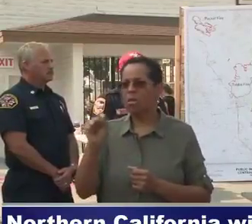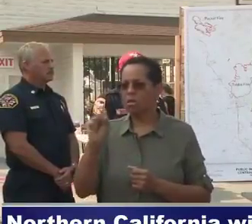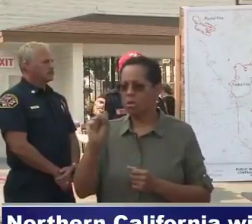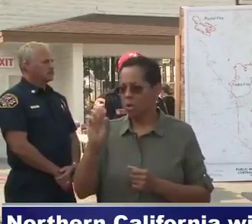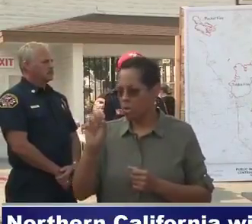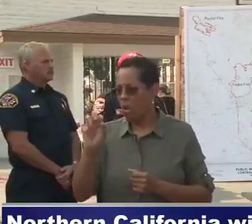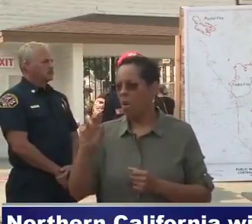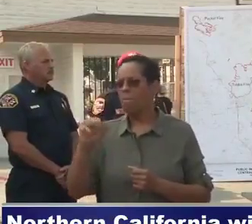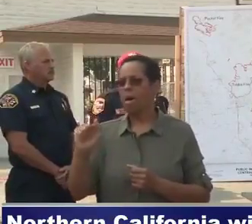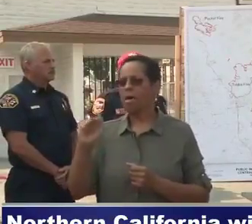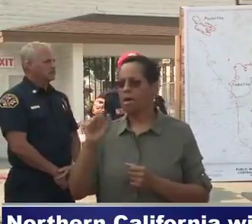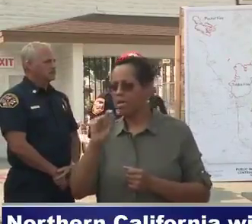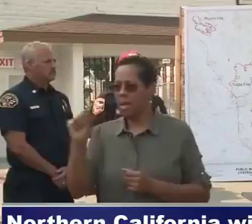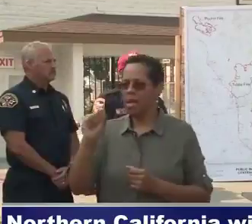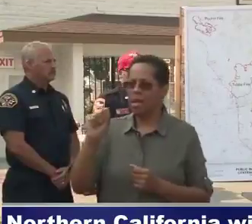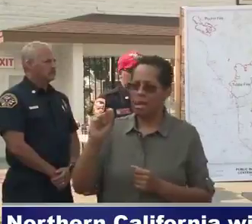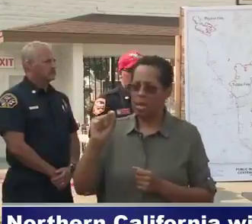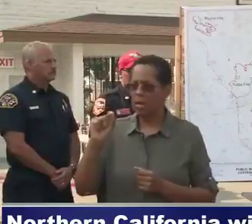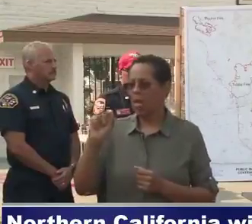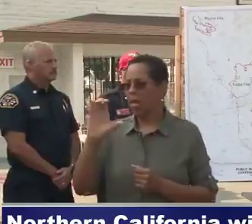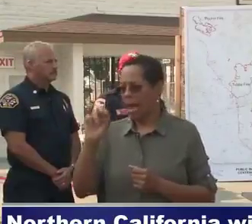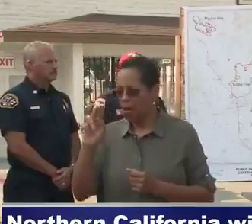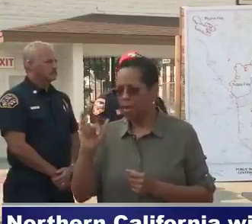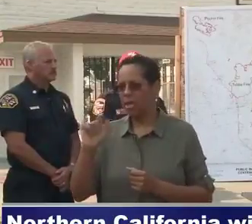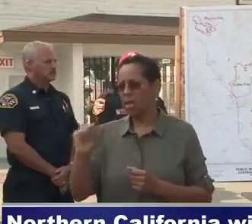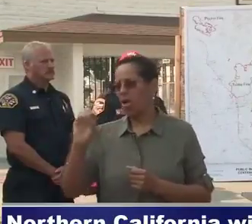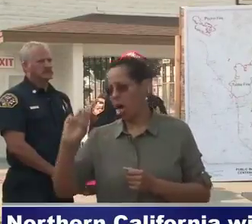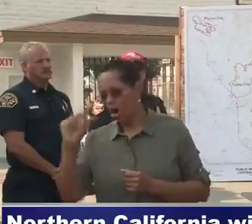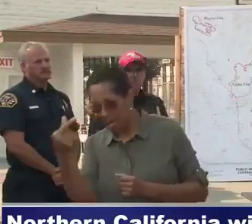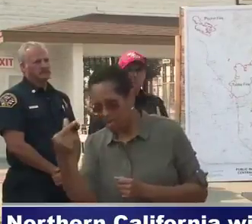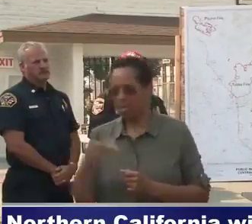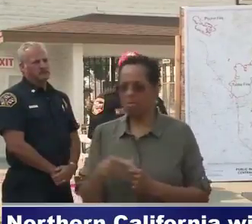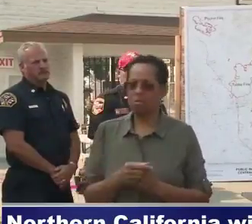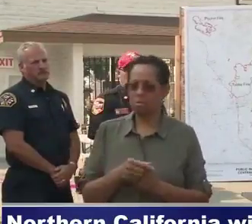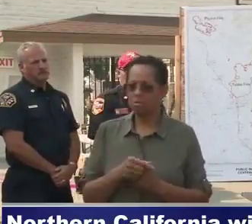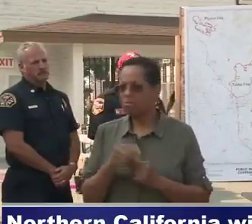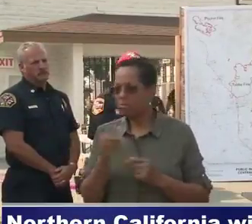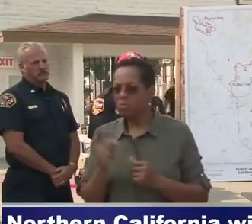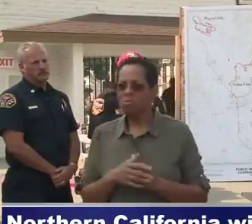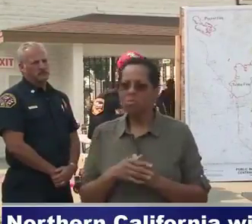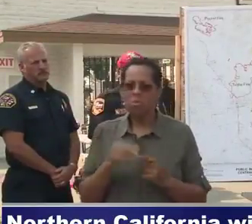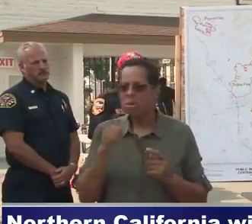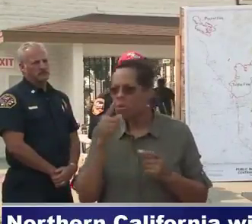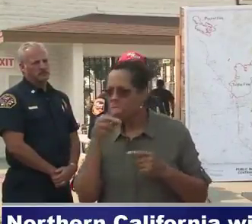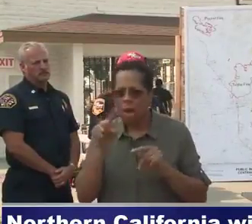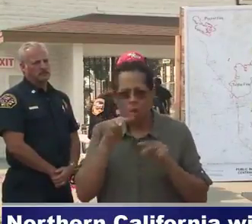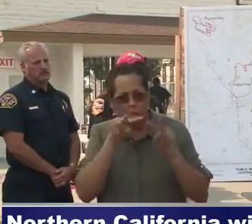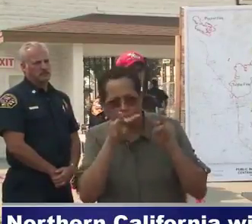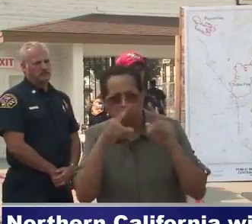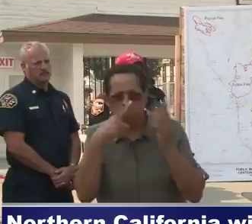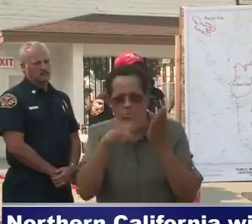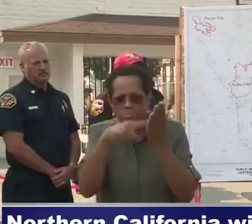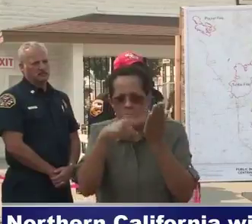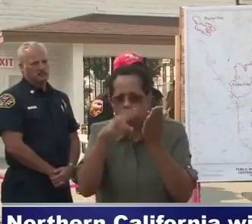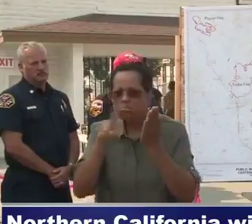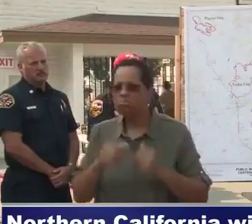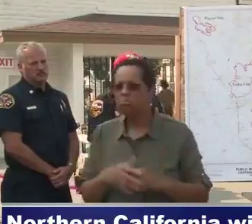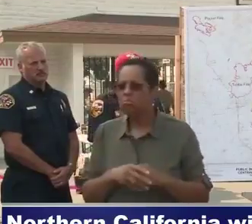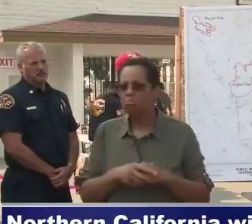roadconditions.sonoma-county.org, and we'll do our best to keep you guys updated on that stuff. So with that, our hearts go out to you,